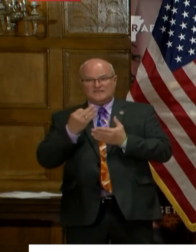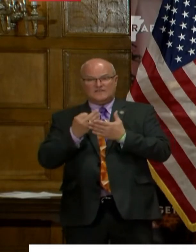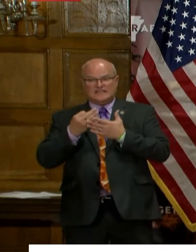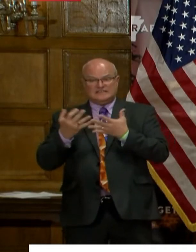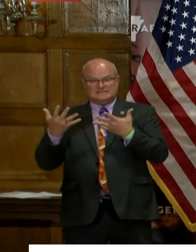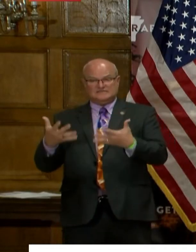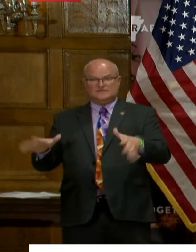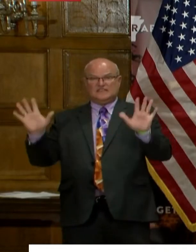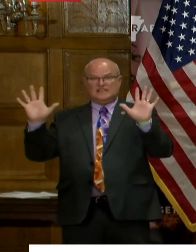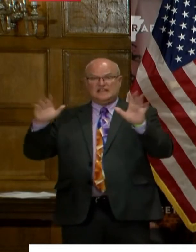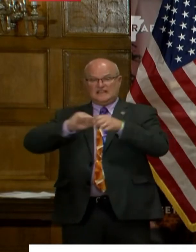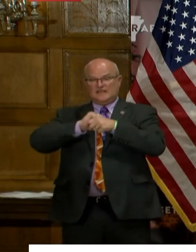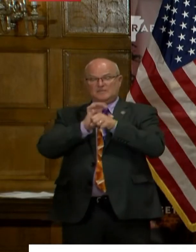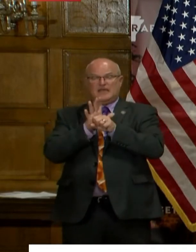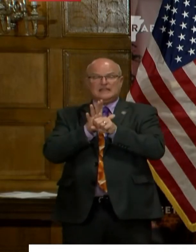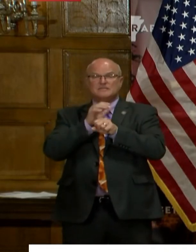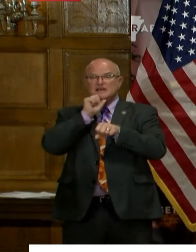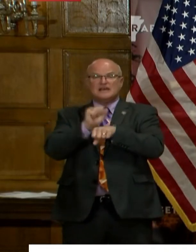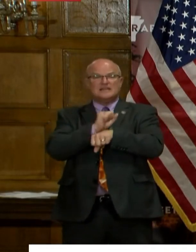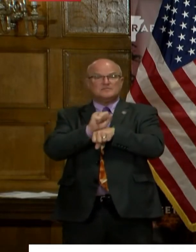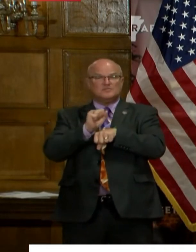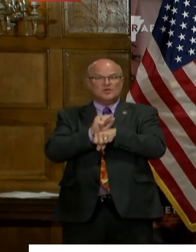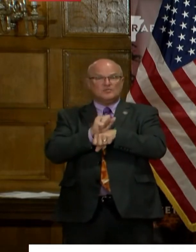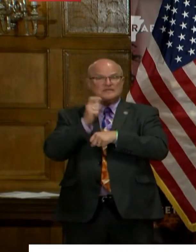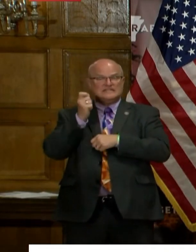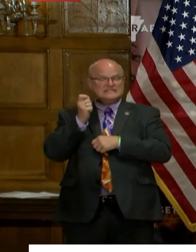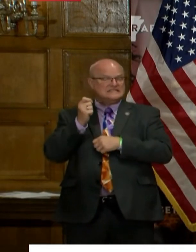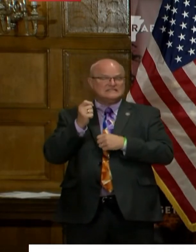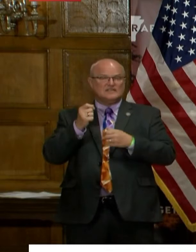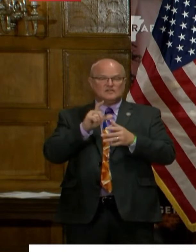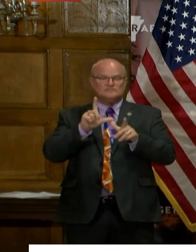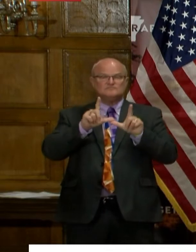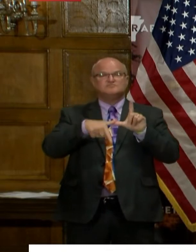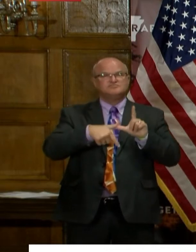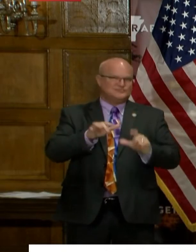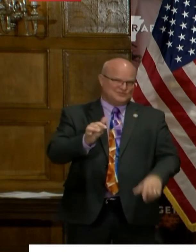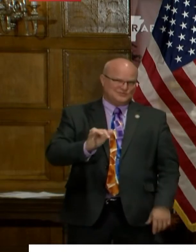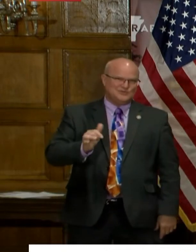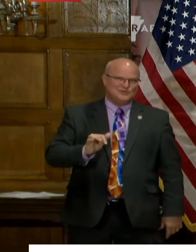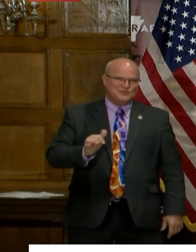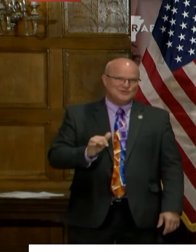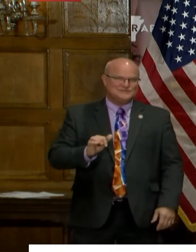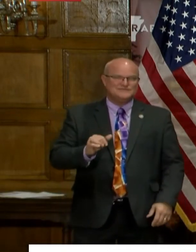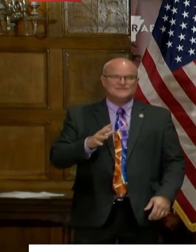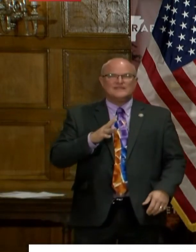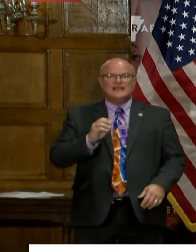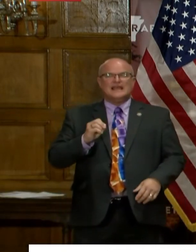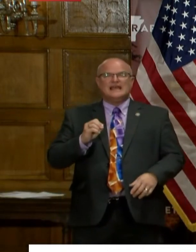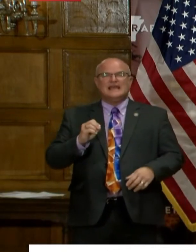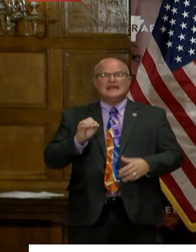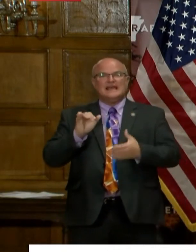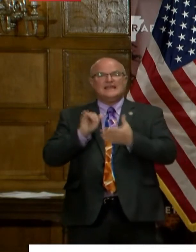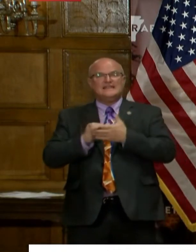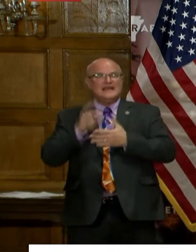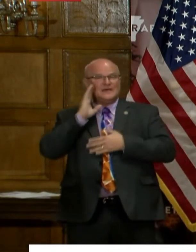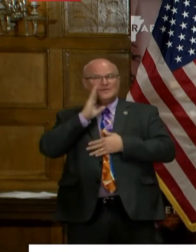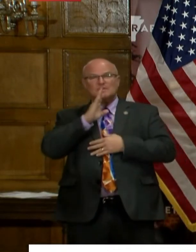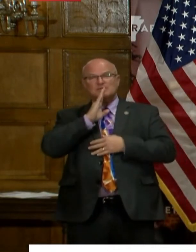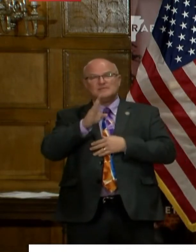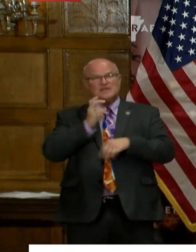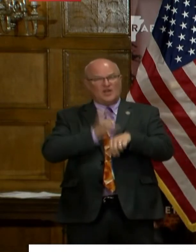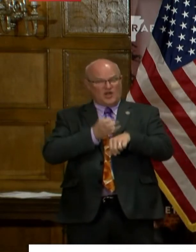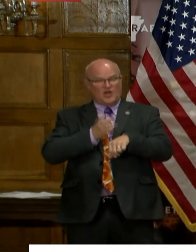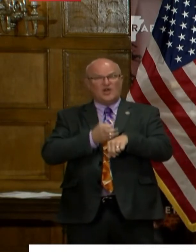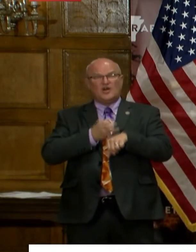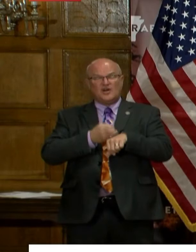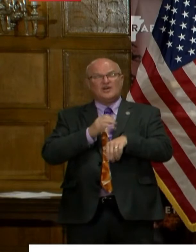with. The pandemic unemployment assistance, unless there's action, will expire as well. And that's going to be a